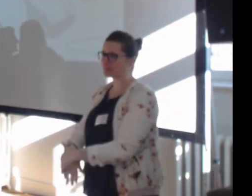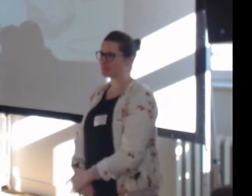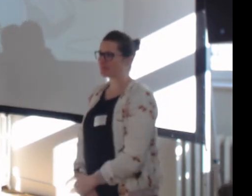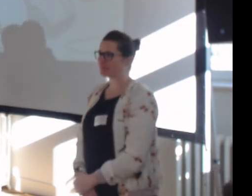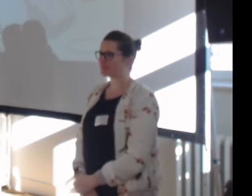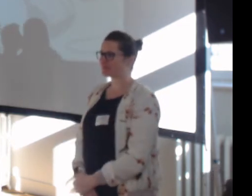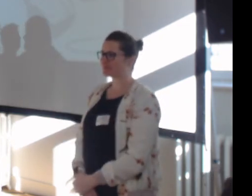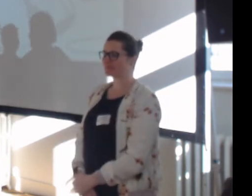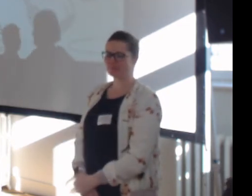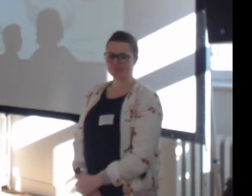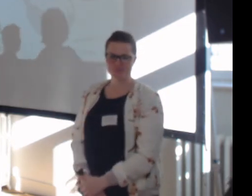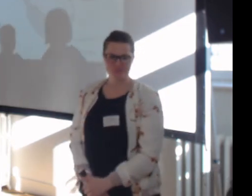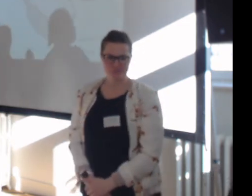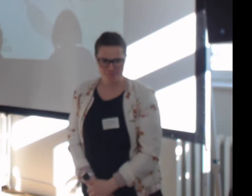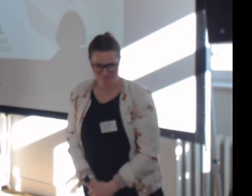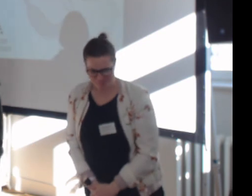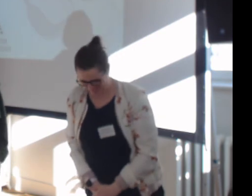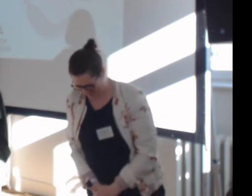Thank you.